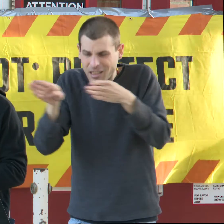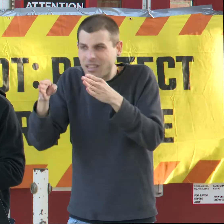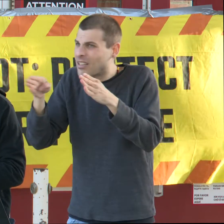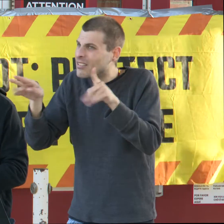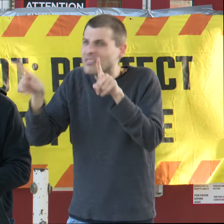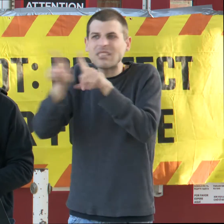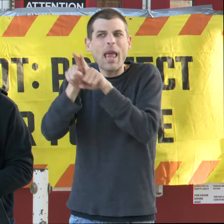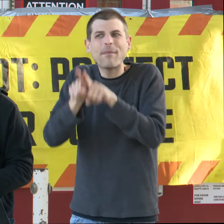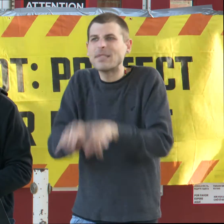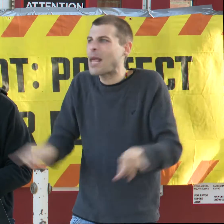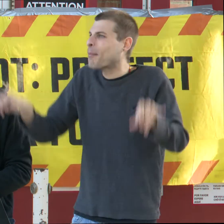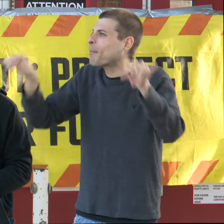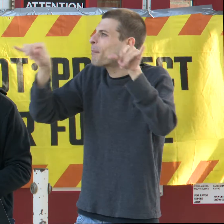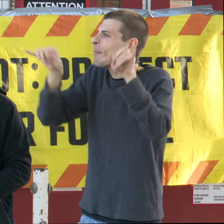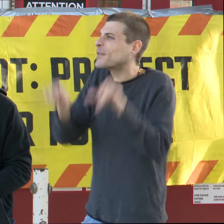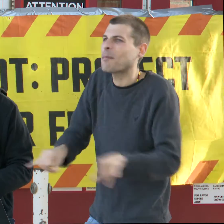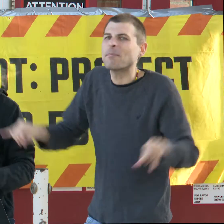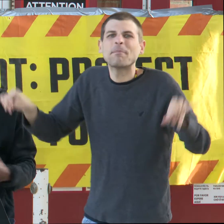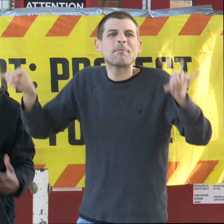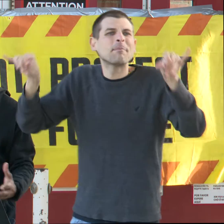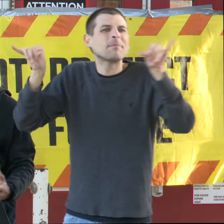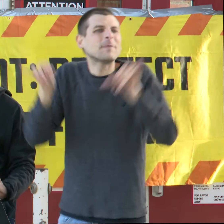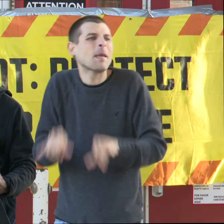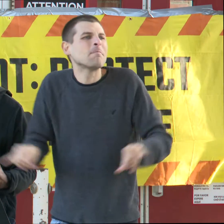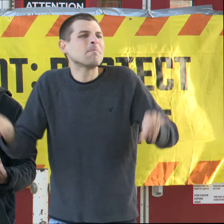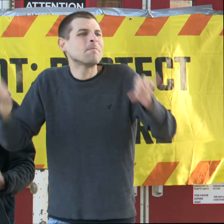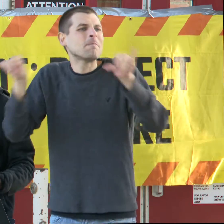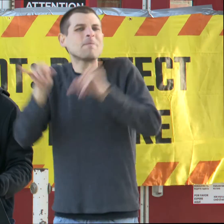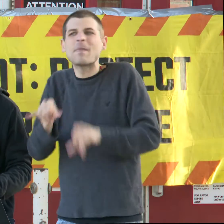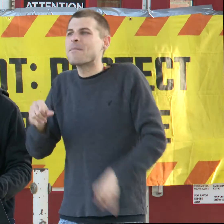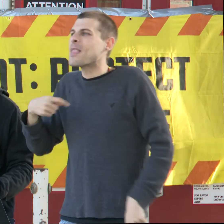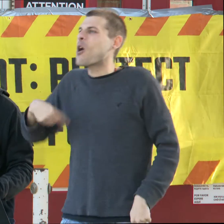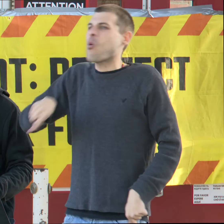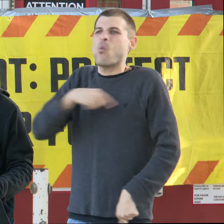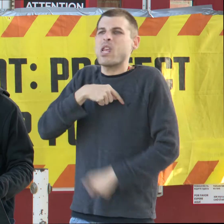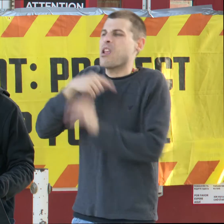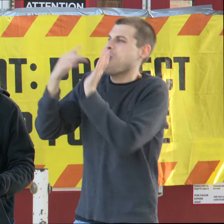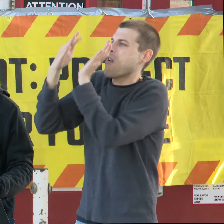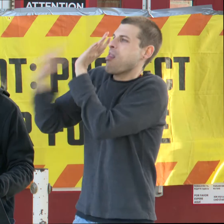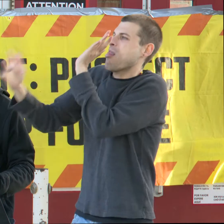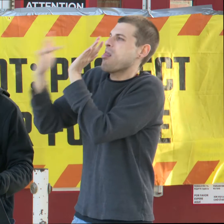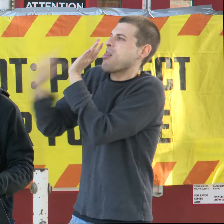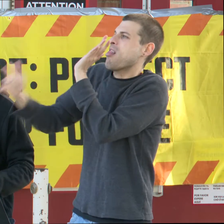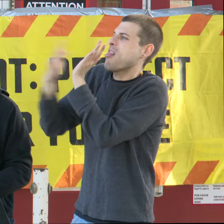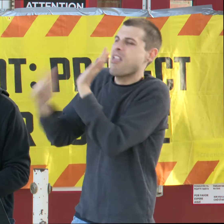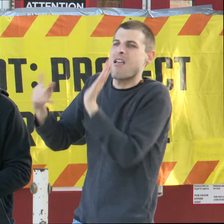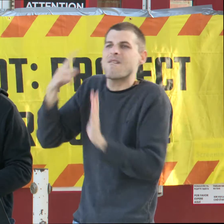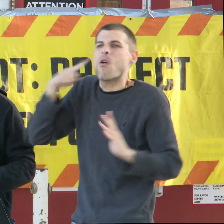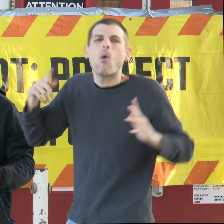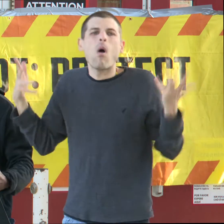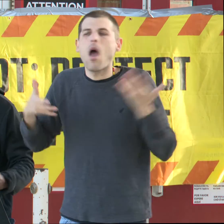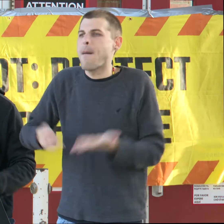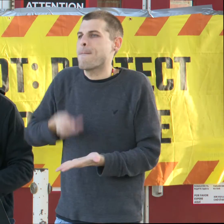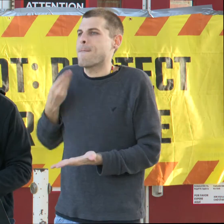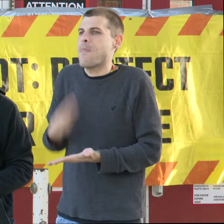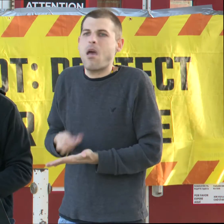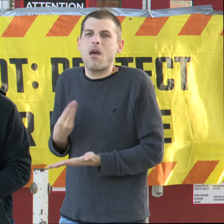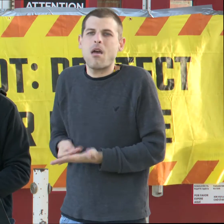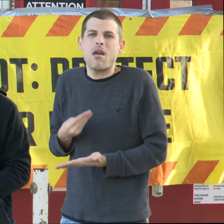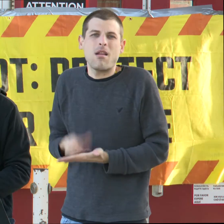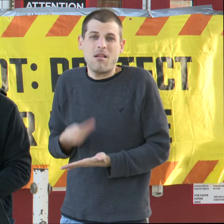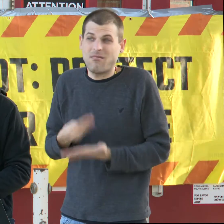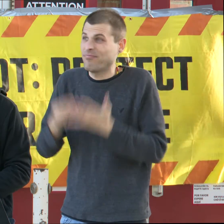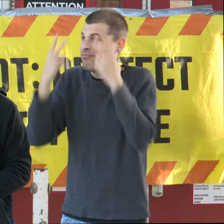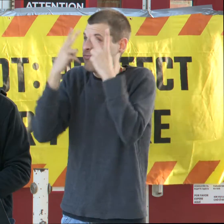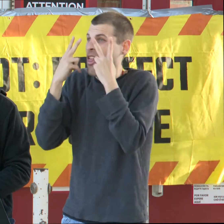the South. It's always been about profit. It's always been about exploiting brown and black people, working class white